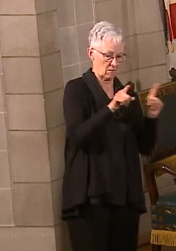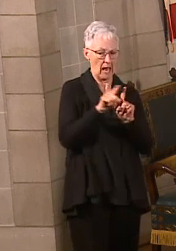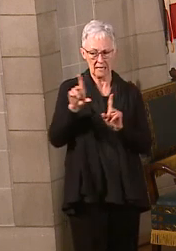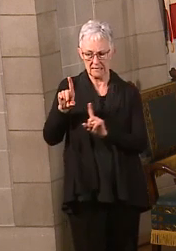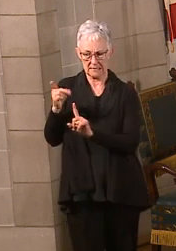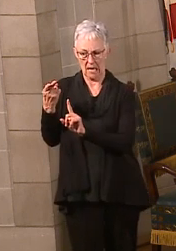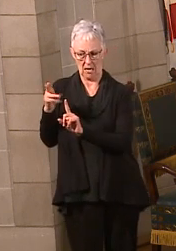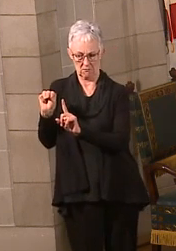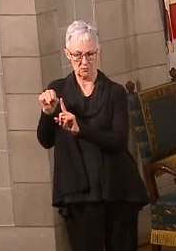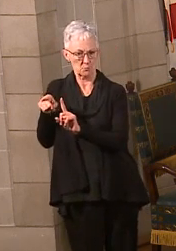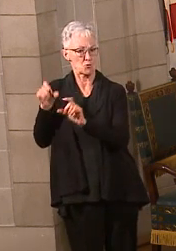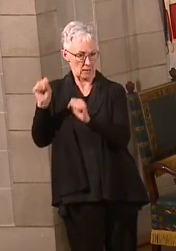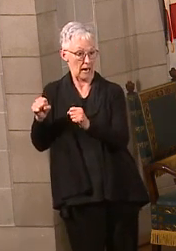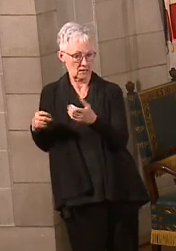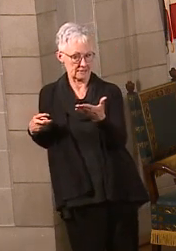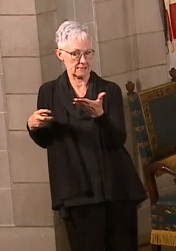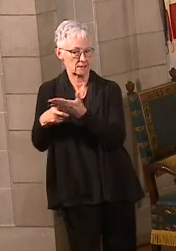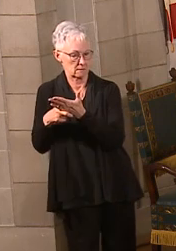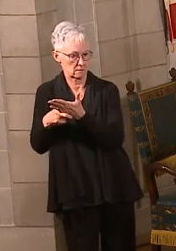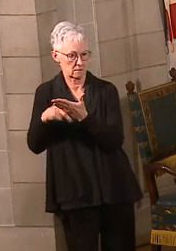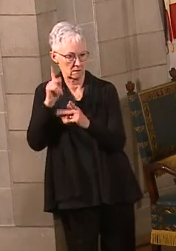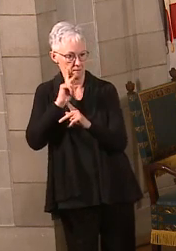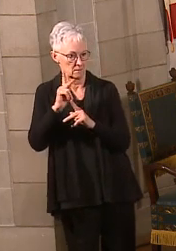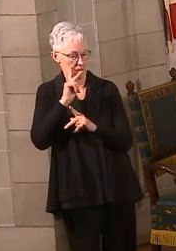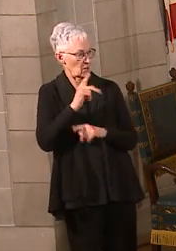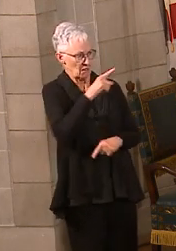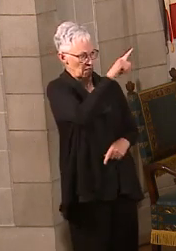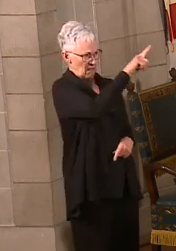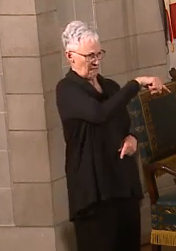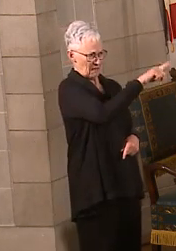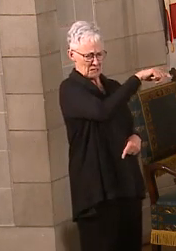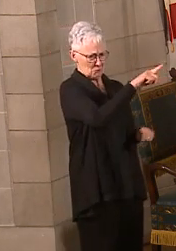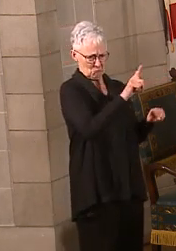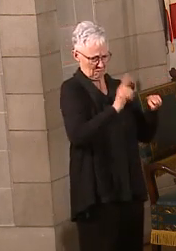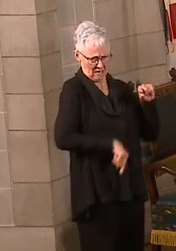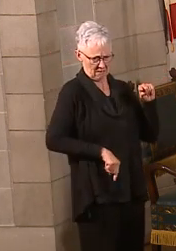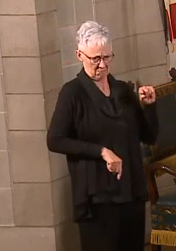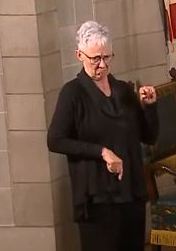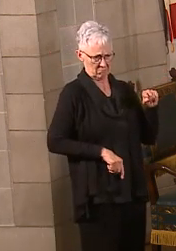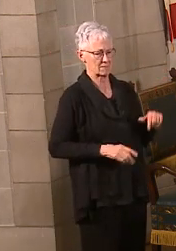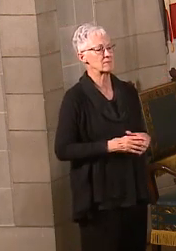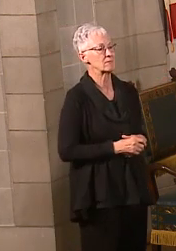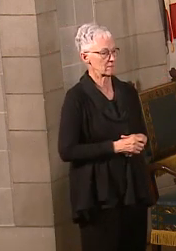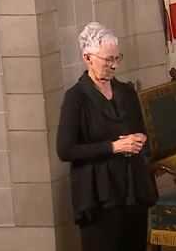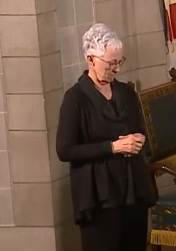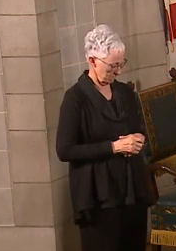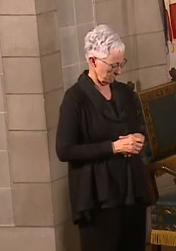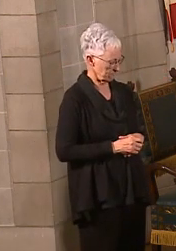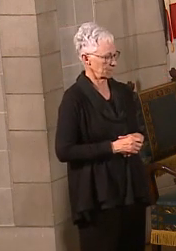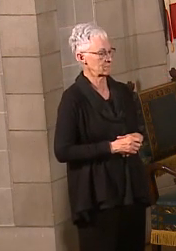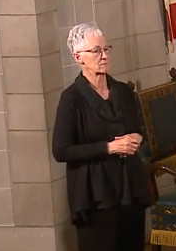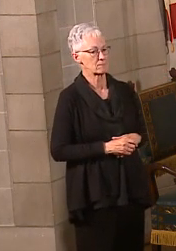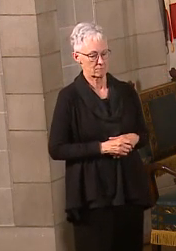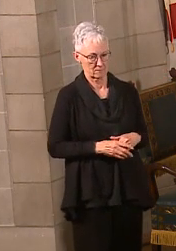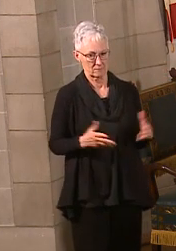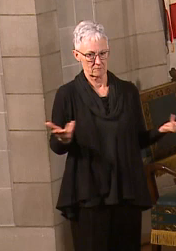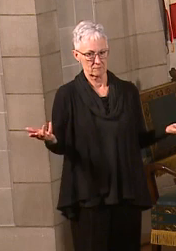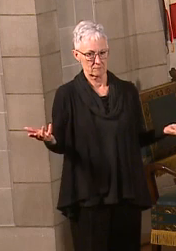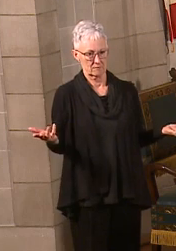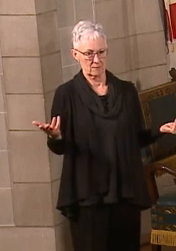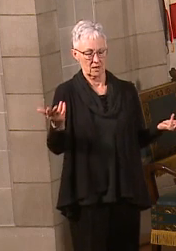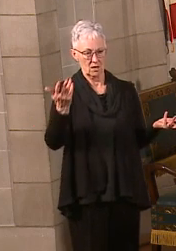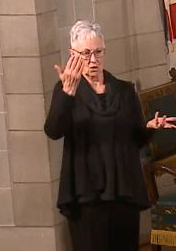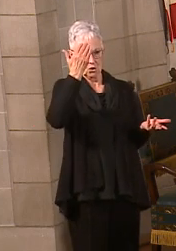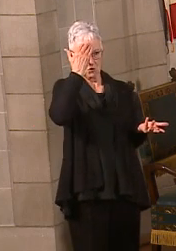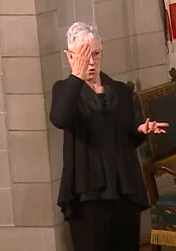guidelines or. Well, again, Martha, so as I've talked to people, and again, we talked about, some of the things, the states that have shelter